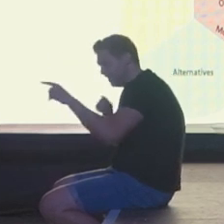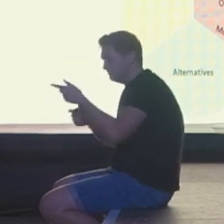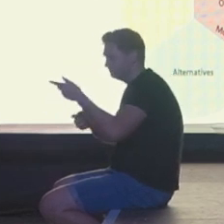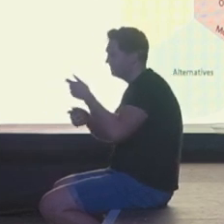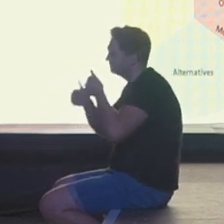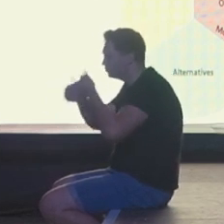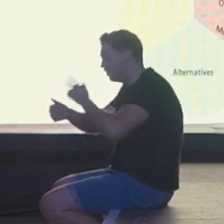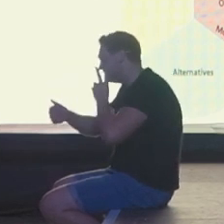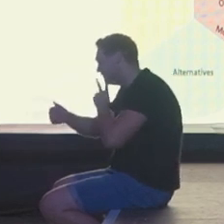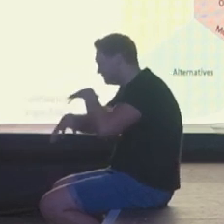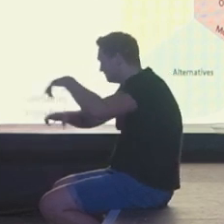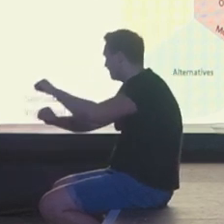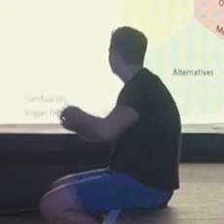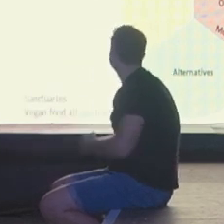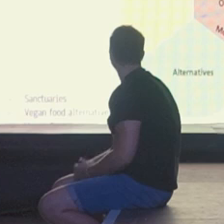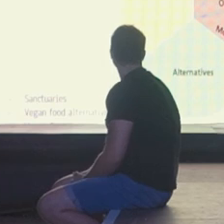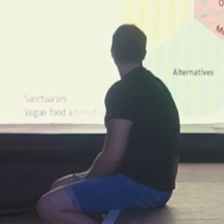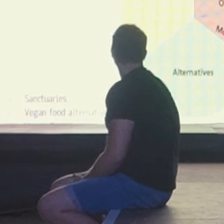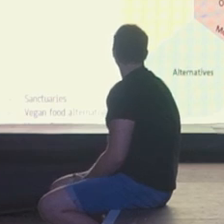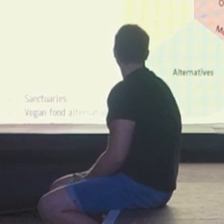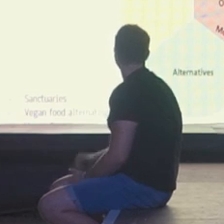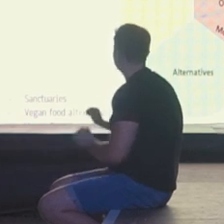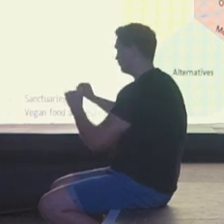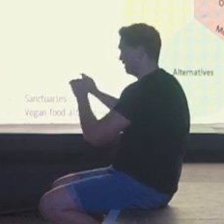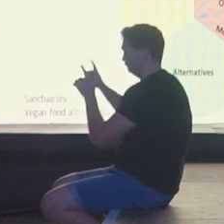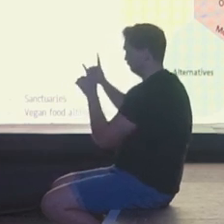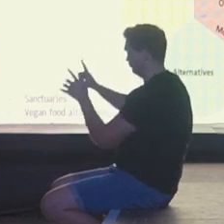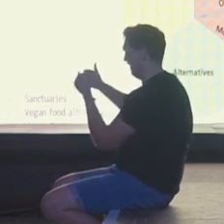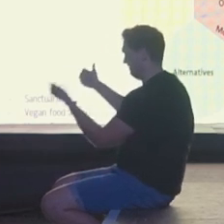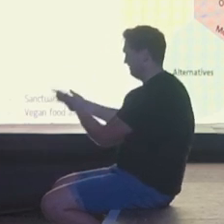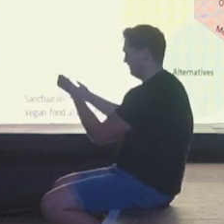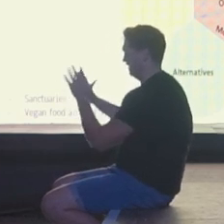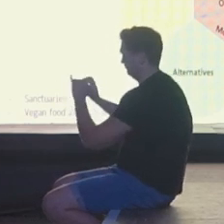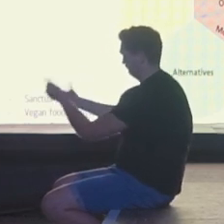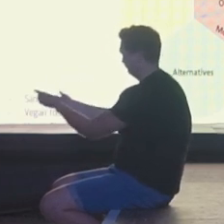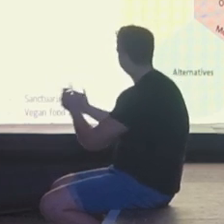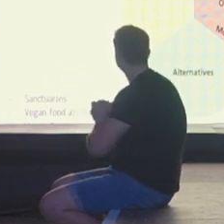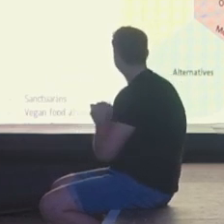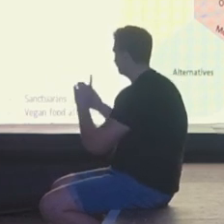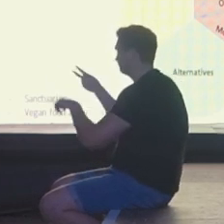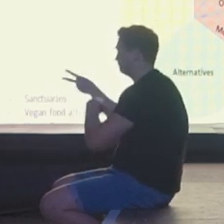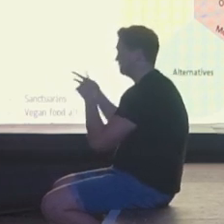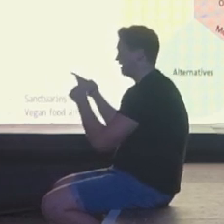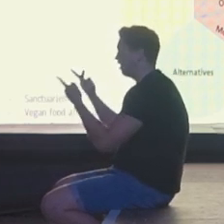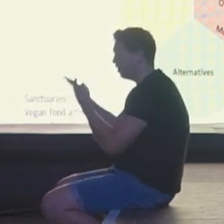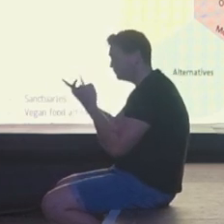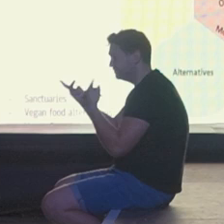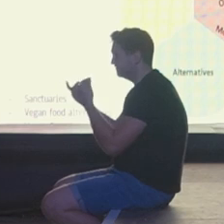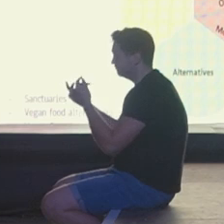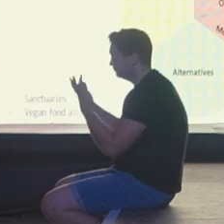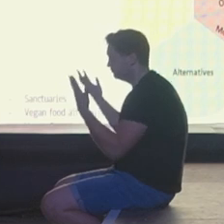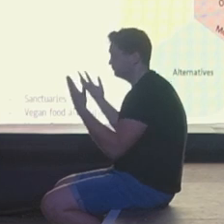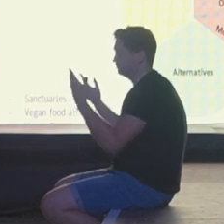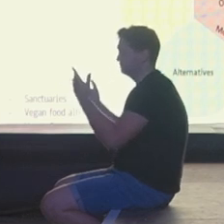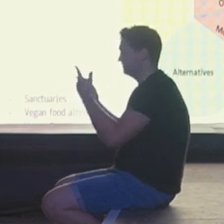is cool. So like in my head, that slice of the pie is covered. Alternatives, we got vegan festivals now,